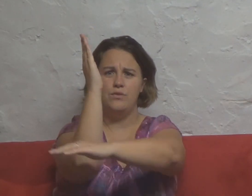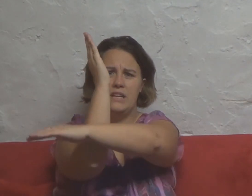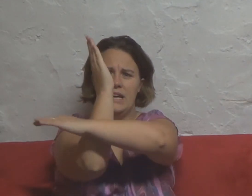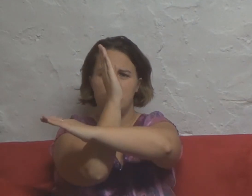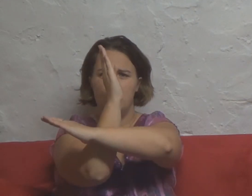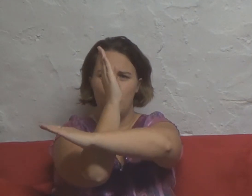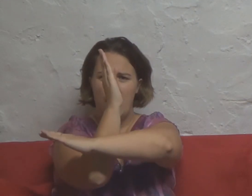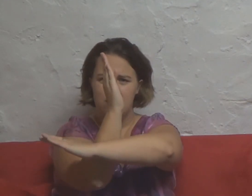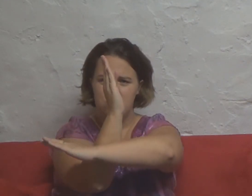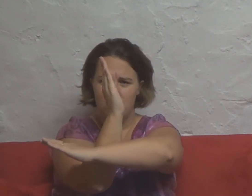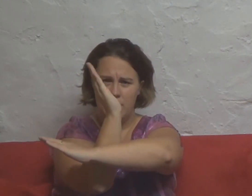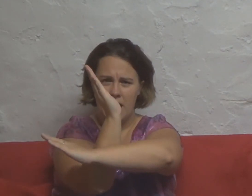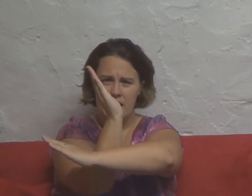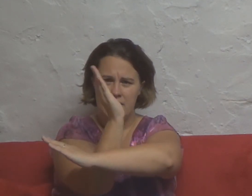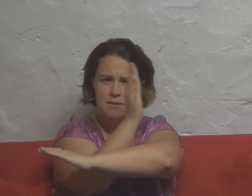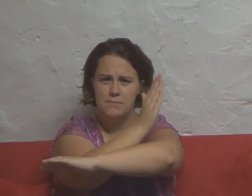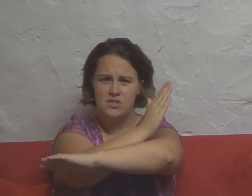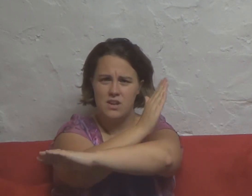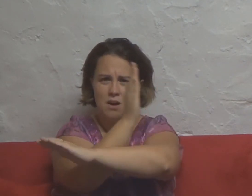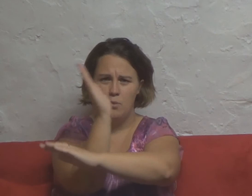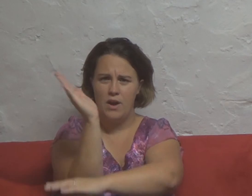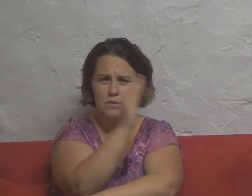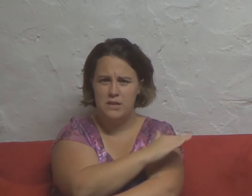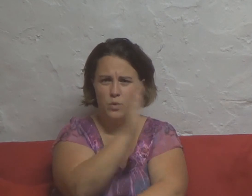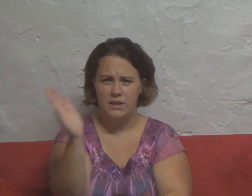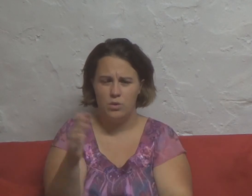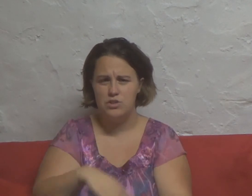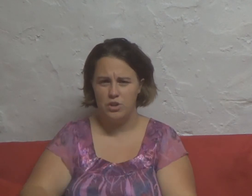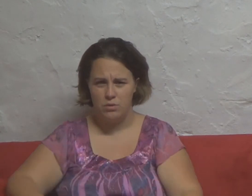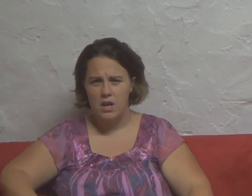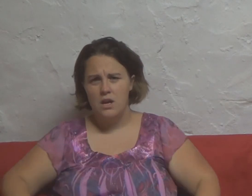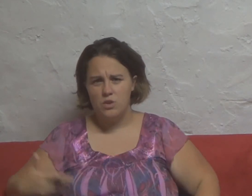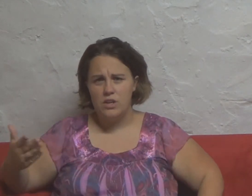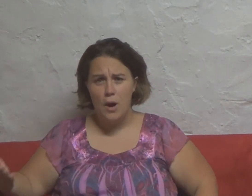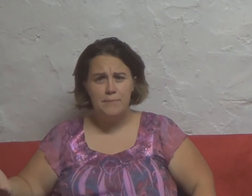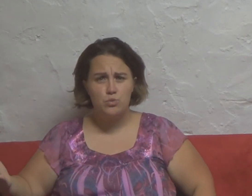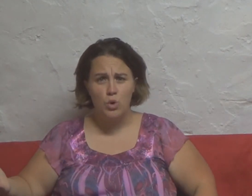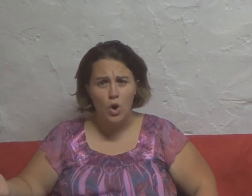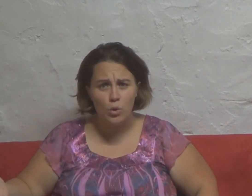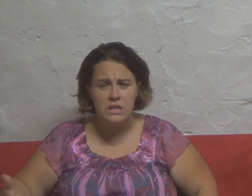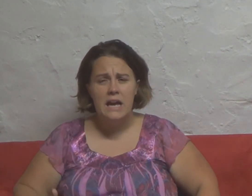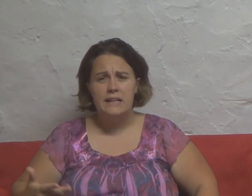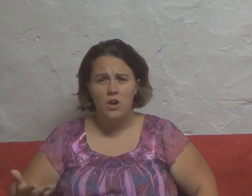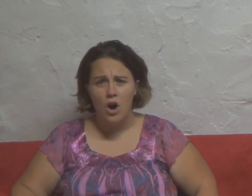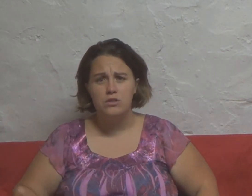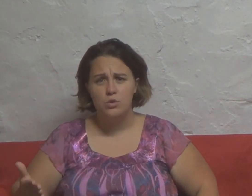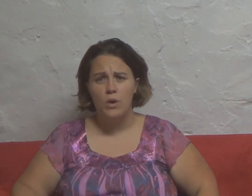south, east and west, okay? And then somewhere in between those two. So the compass rose is also going